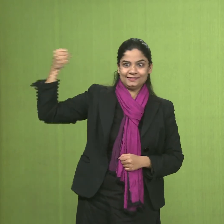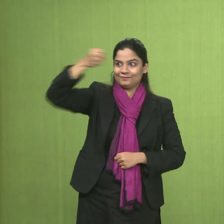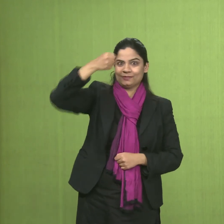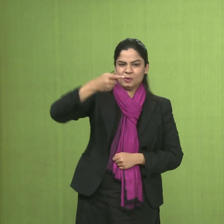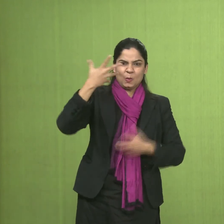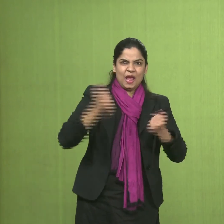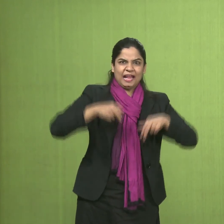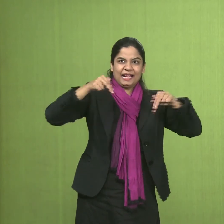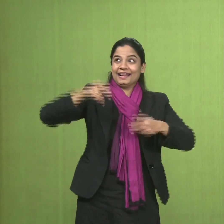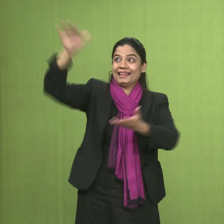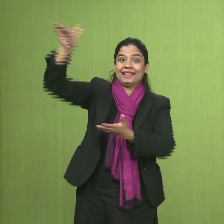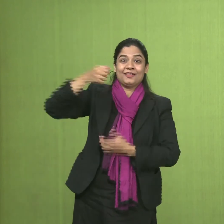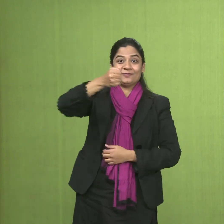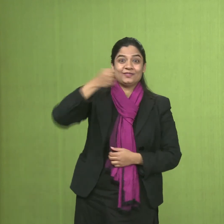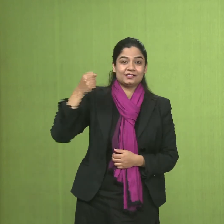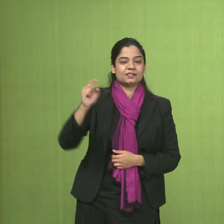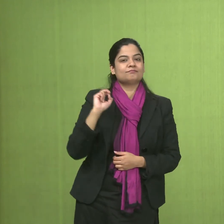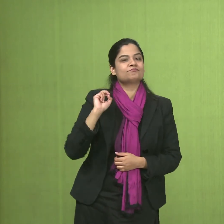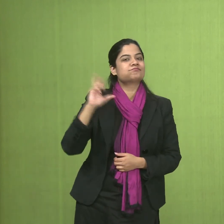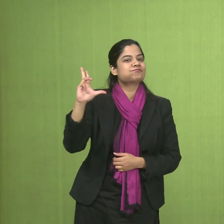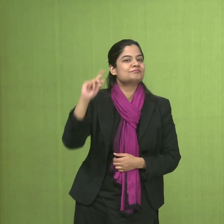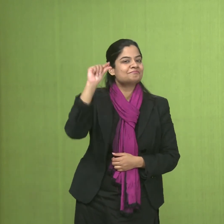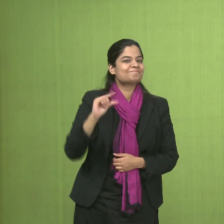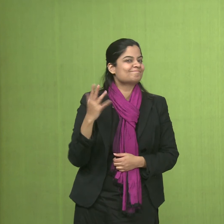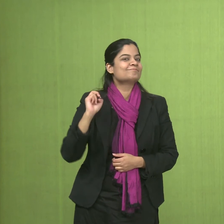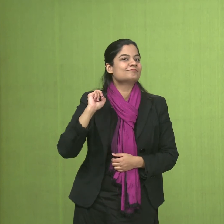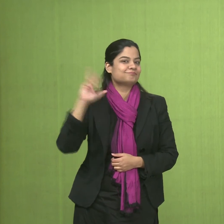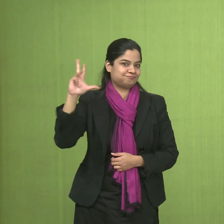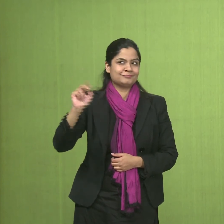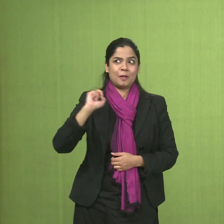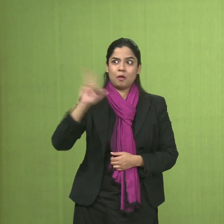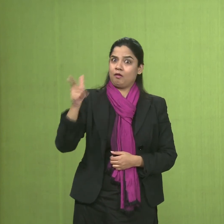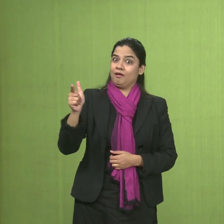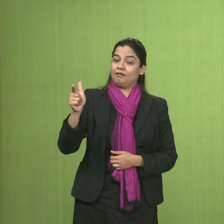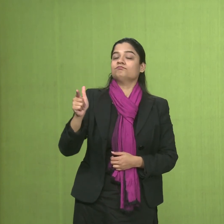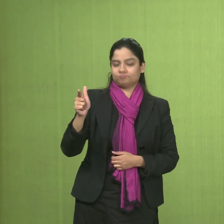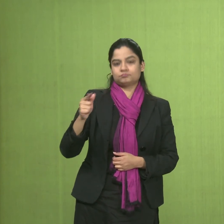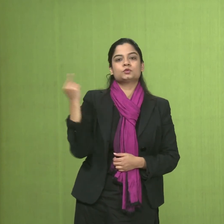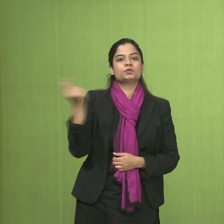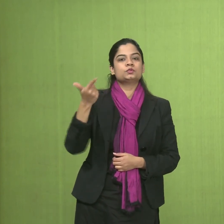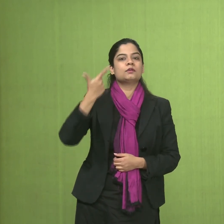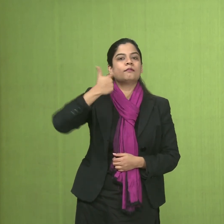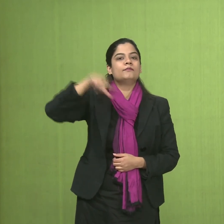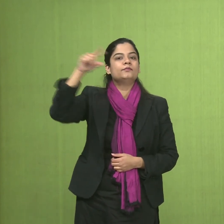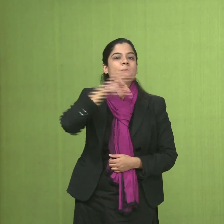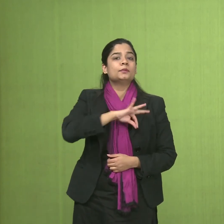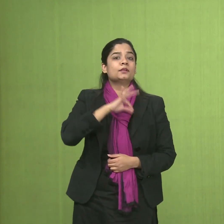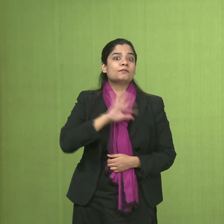refrigerator. Refrigerator is a need. Refrigerator is not cheap. It is supposed to be costly, and it is costly. Why? Because